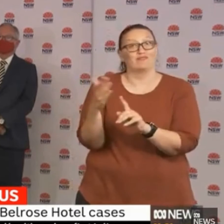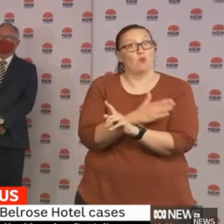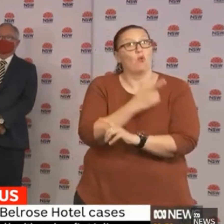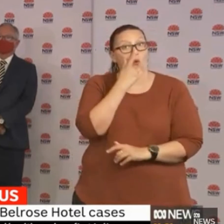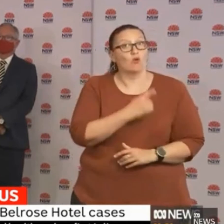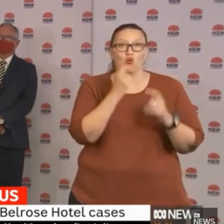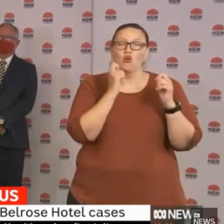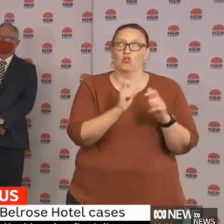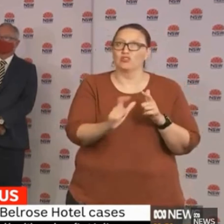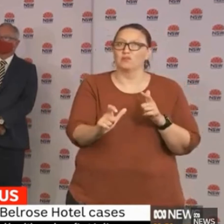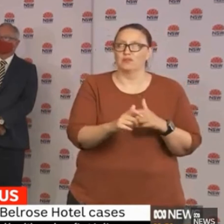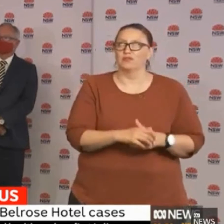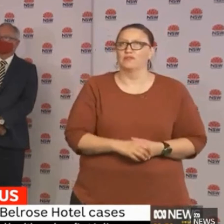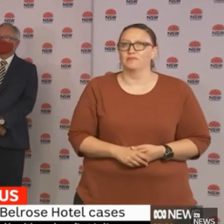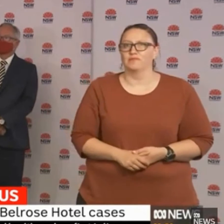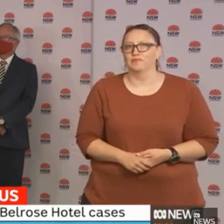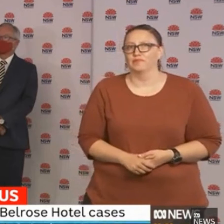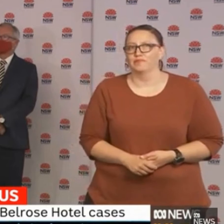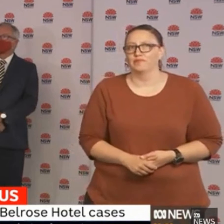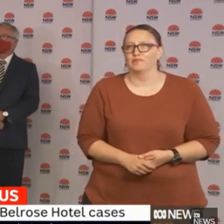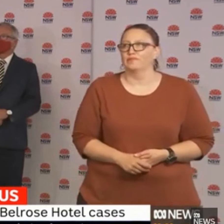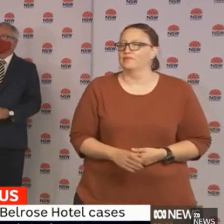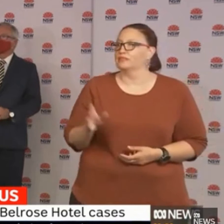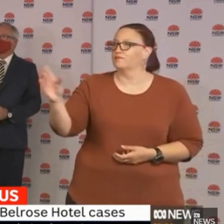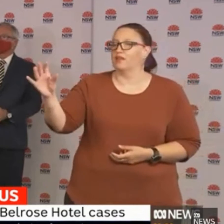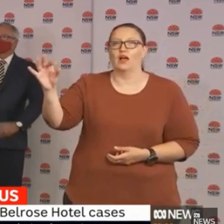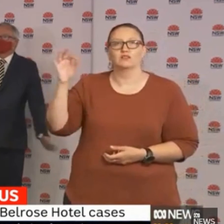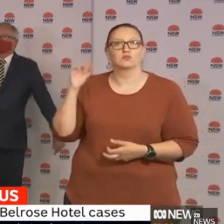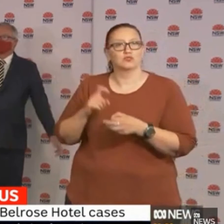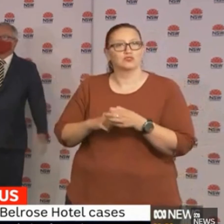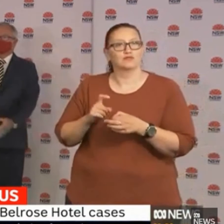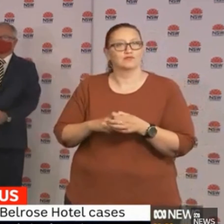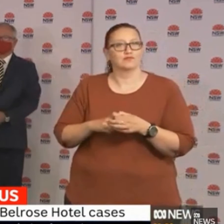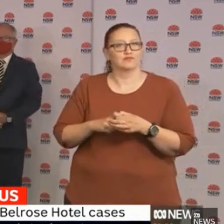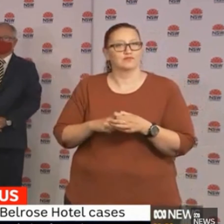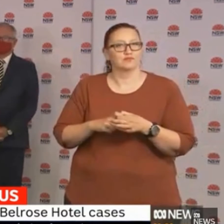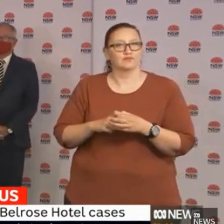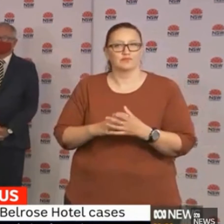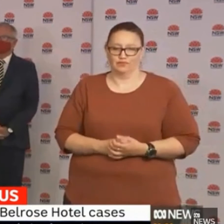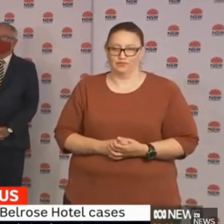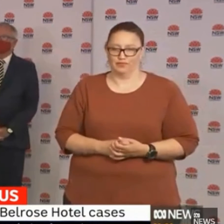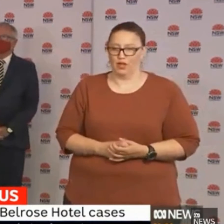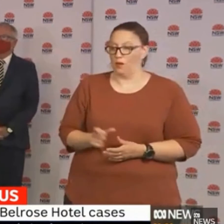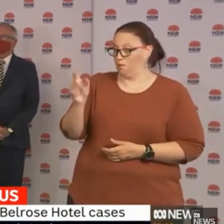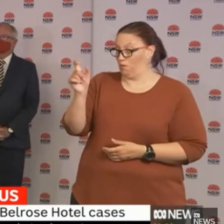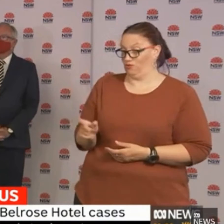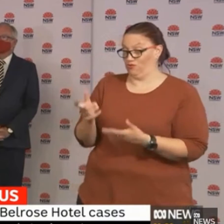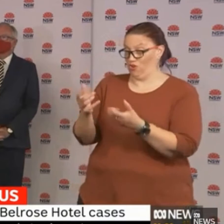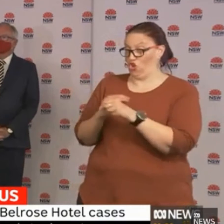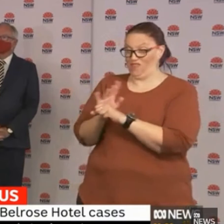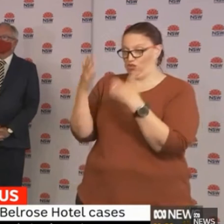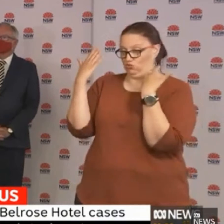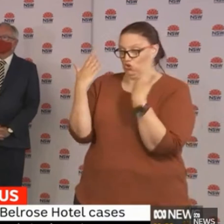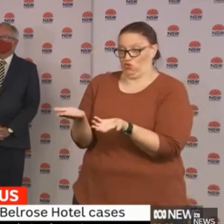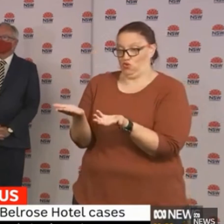have been exposed to it. Chant, how many unlinked cases, mystery cases, are there now? And how does it compare